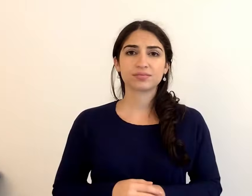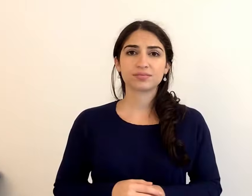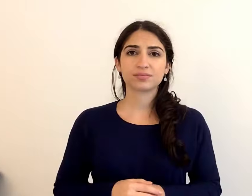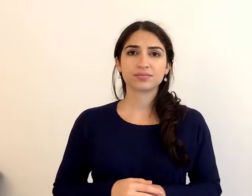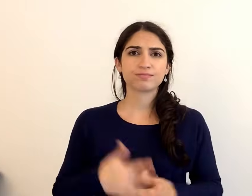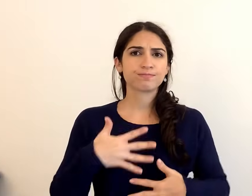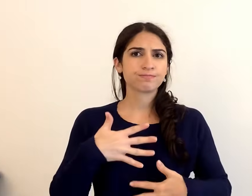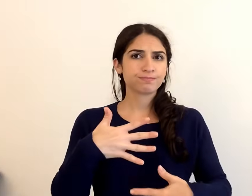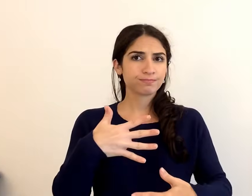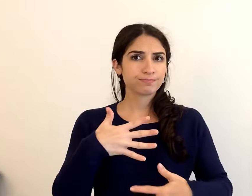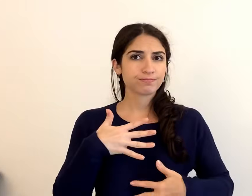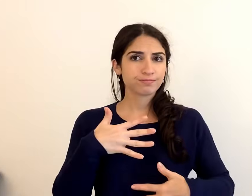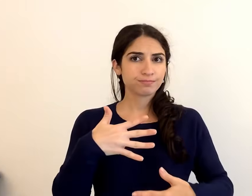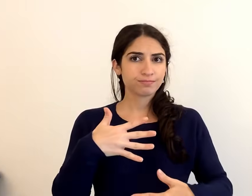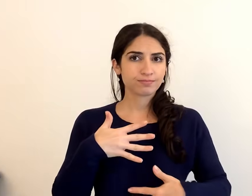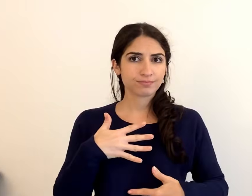Scared or scary, breathe.